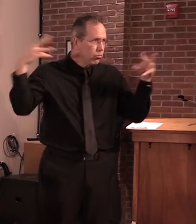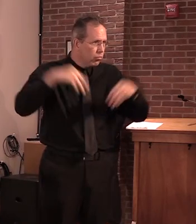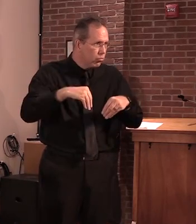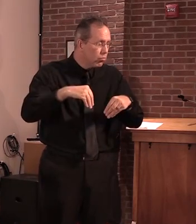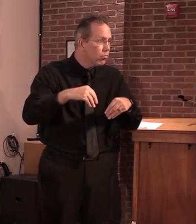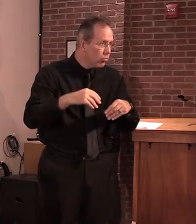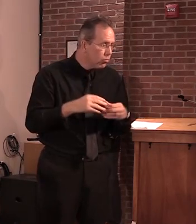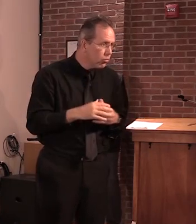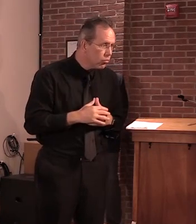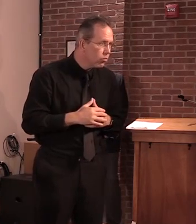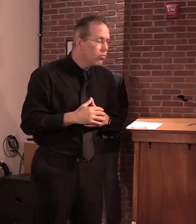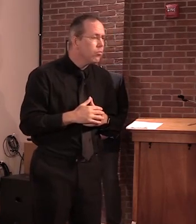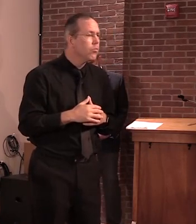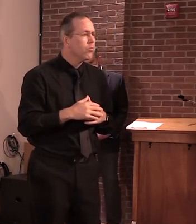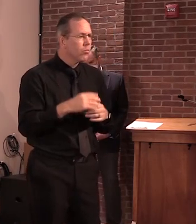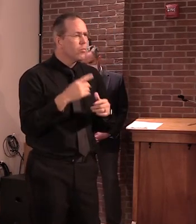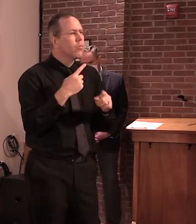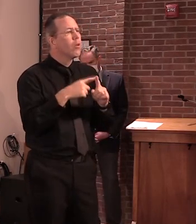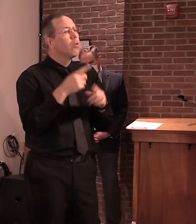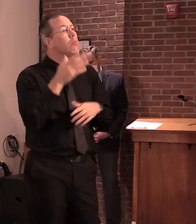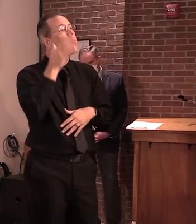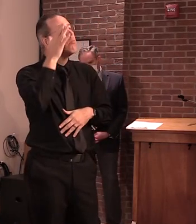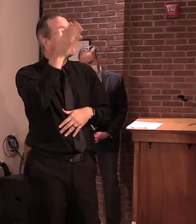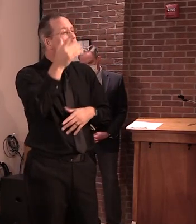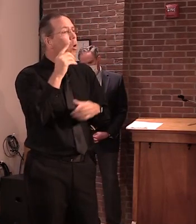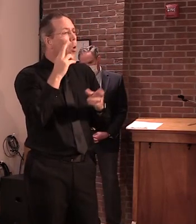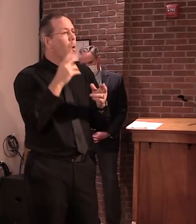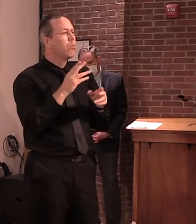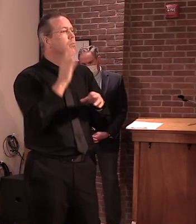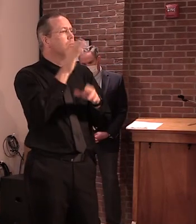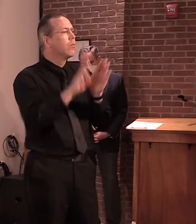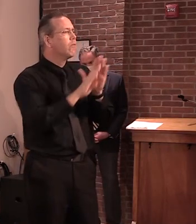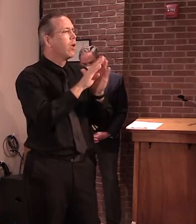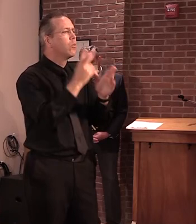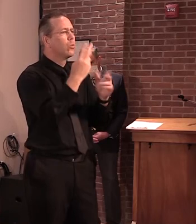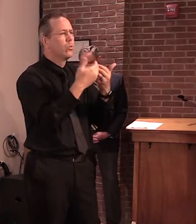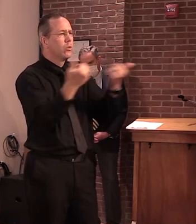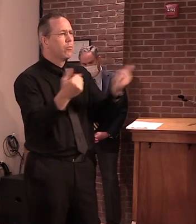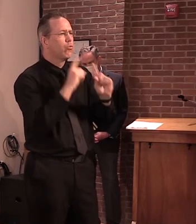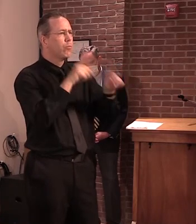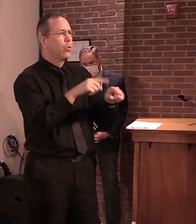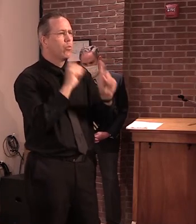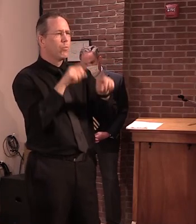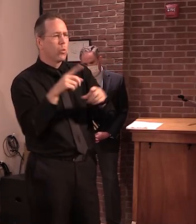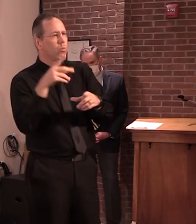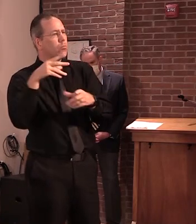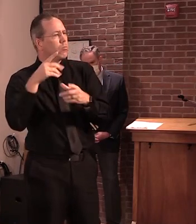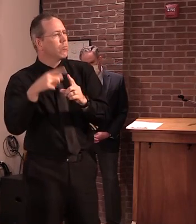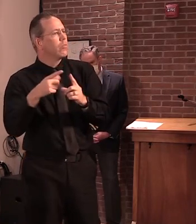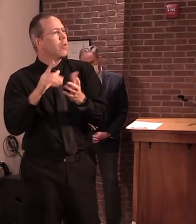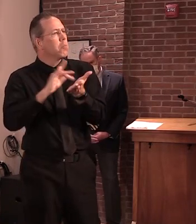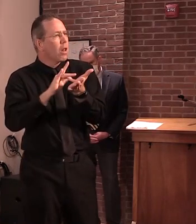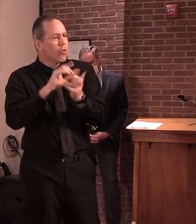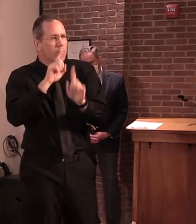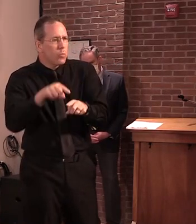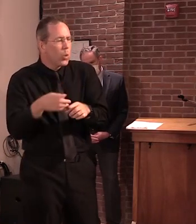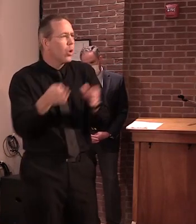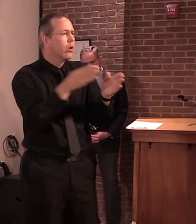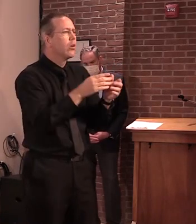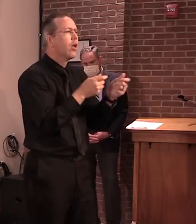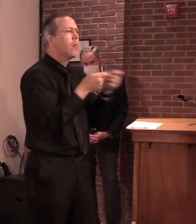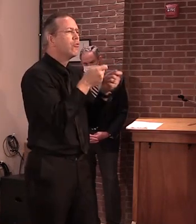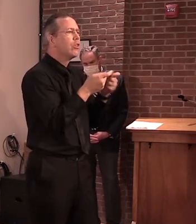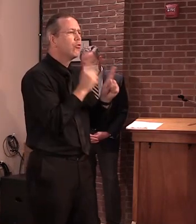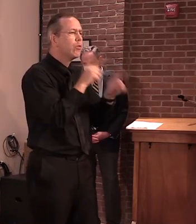have two reports that are done by the Department of Corrections. One, a medical review, and two, an administrative review that